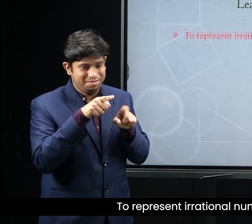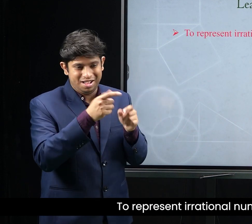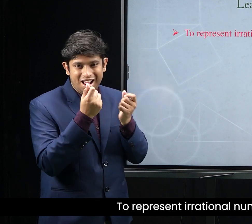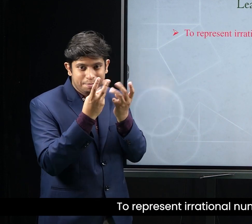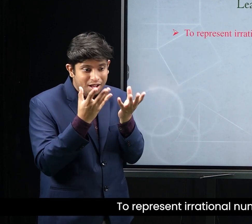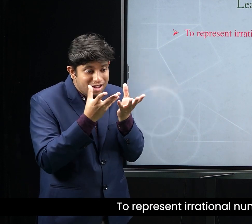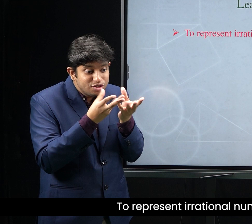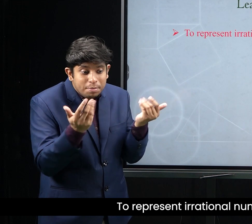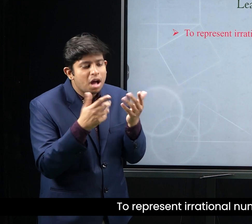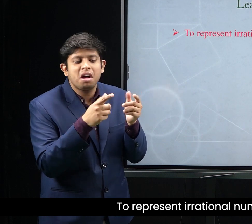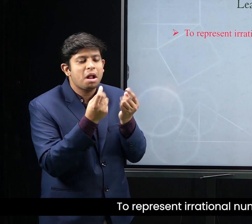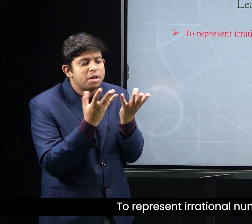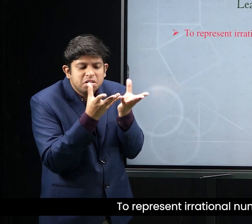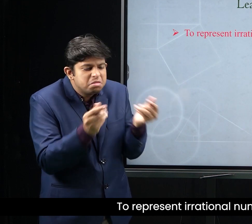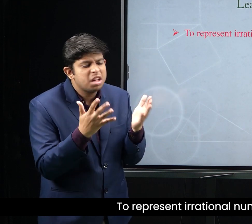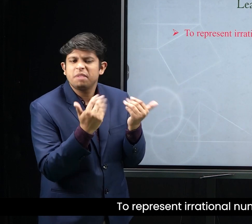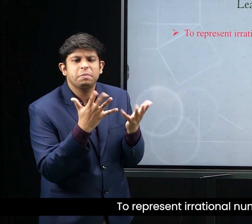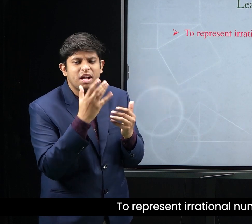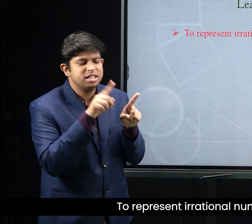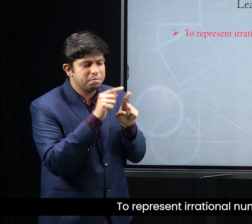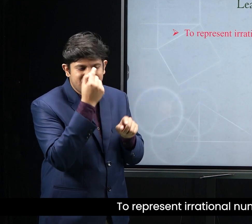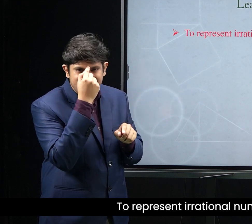irrational numbers on the number line,